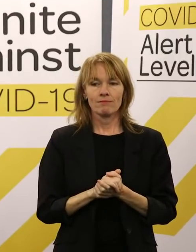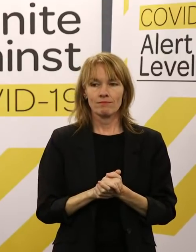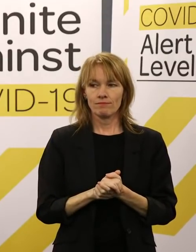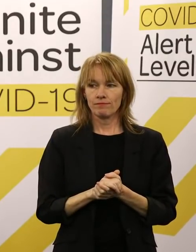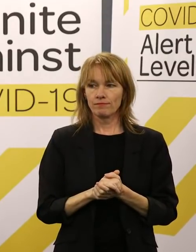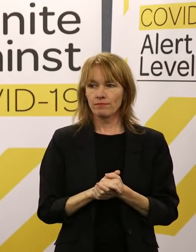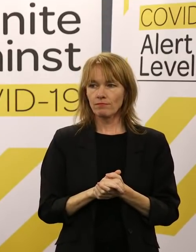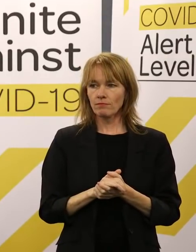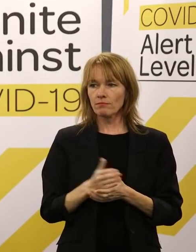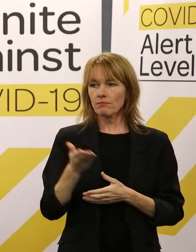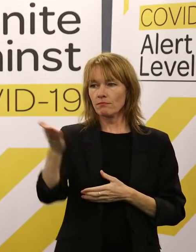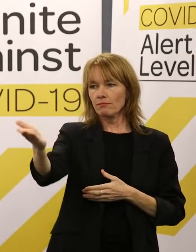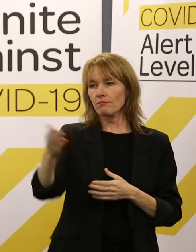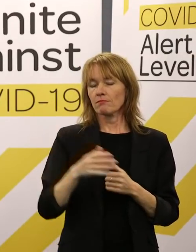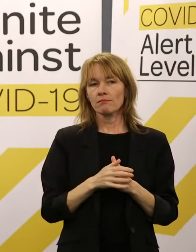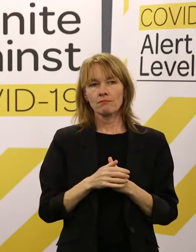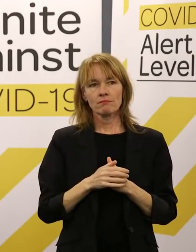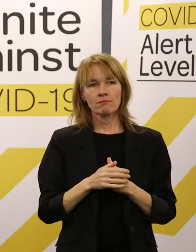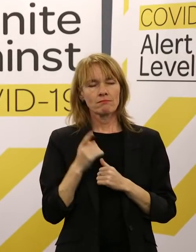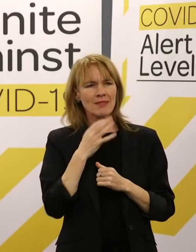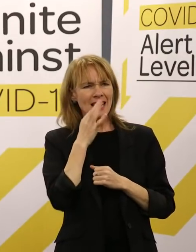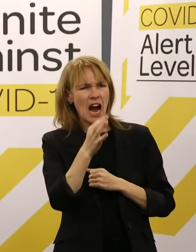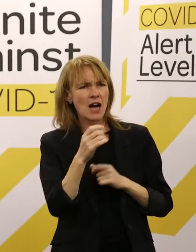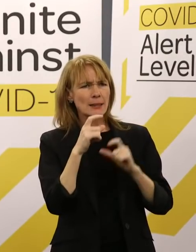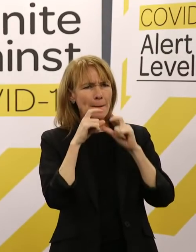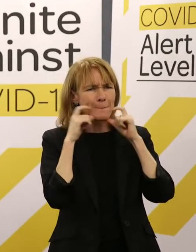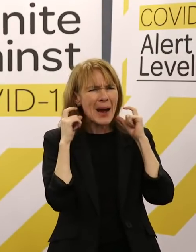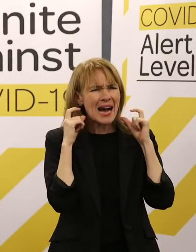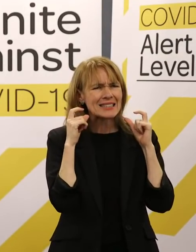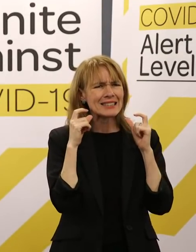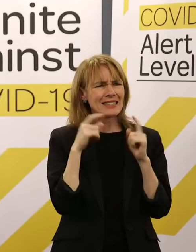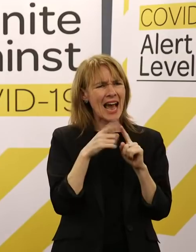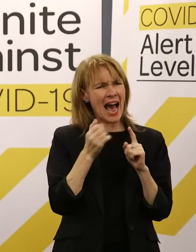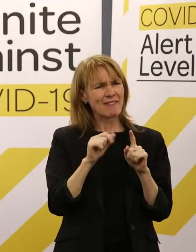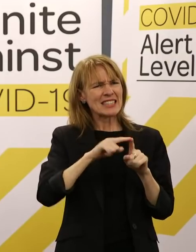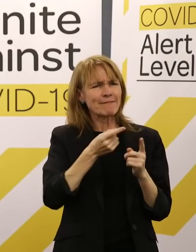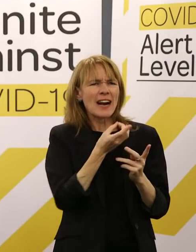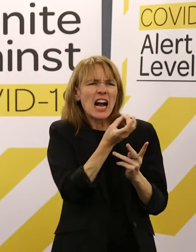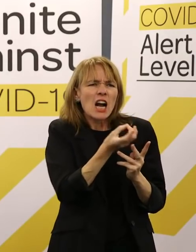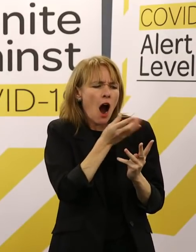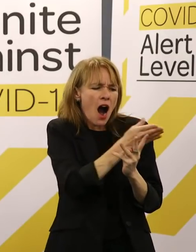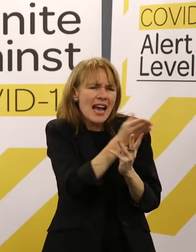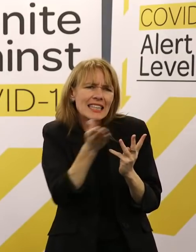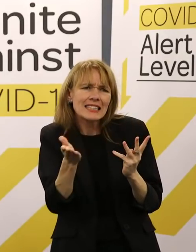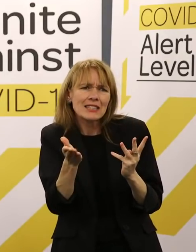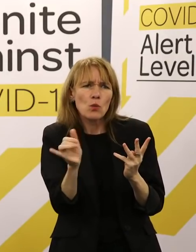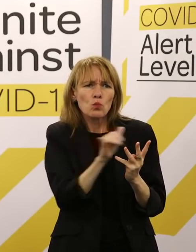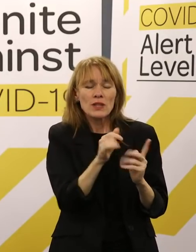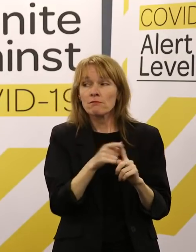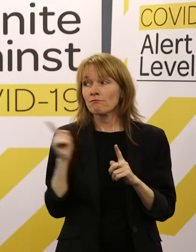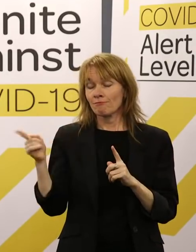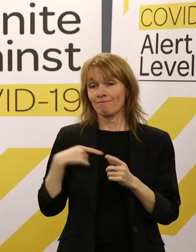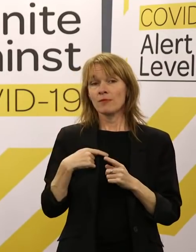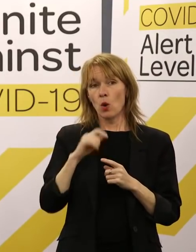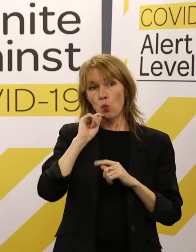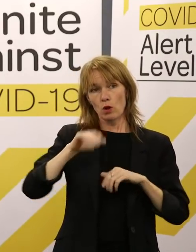there's a question. I'm just wondering what sorts of masks they will be, what sort of PPE you're talking about. Yeah, so the mask will be a standard surgical mask for people